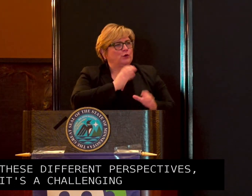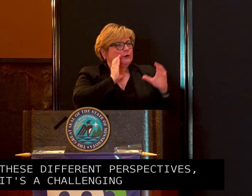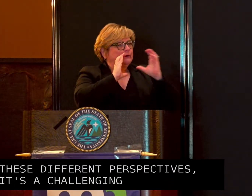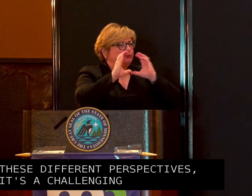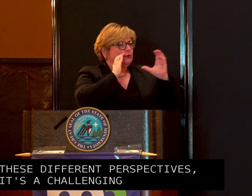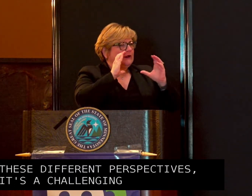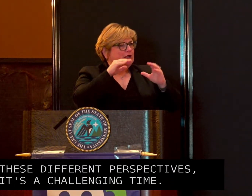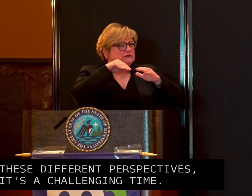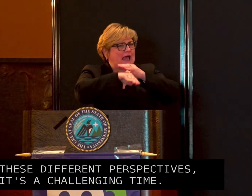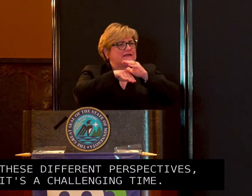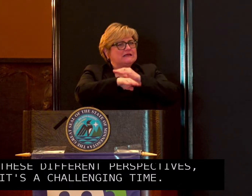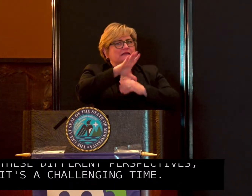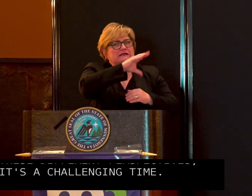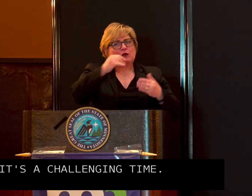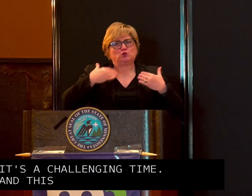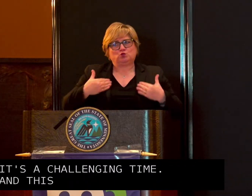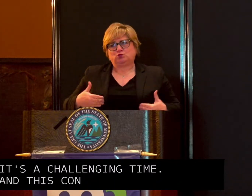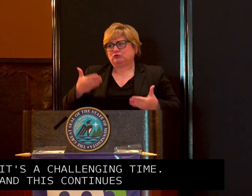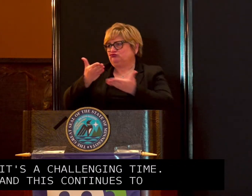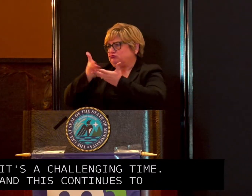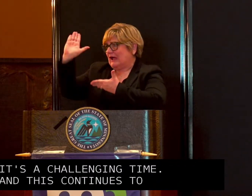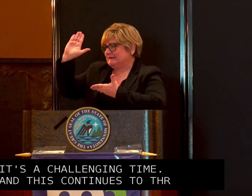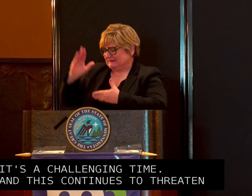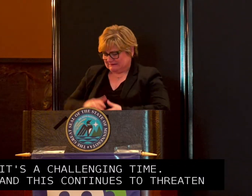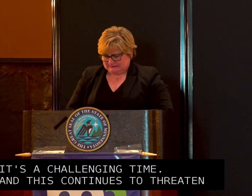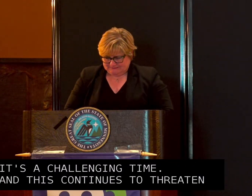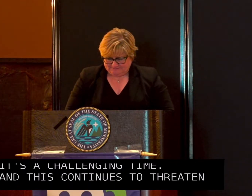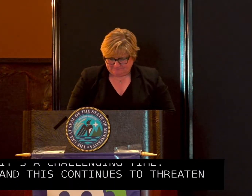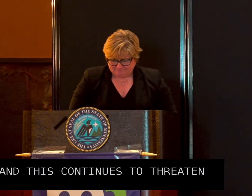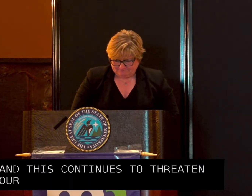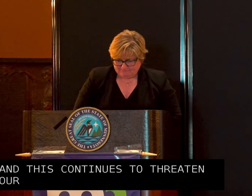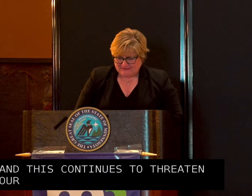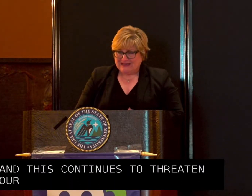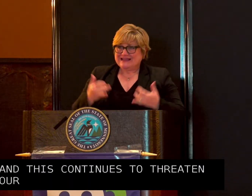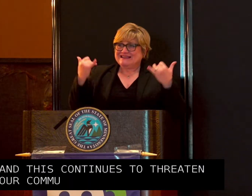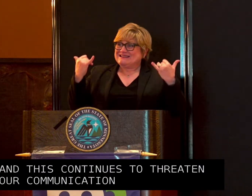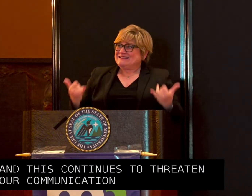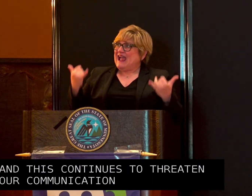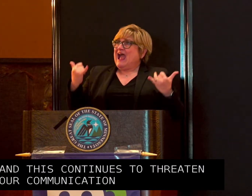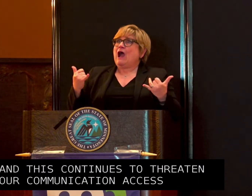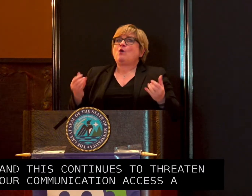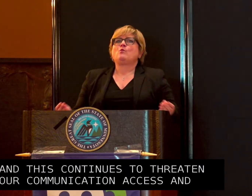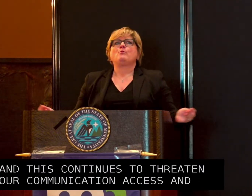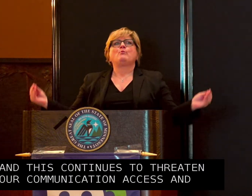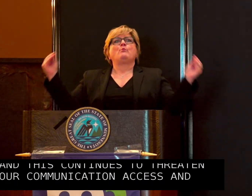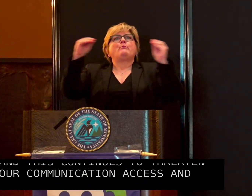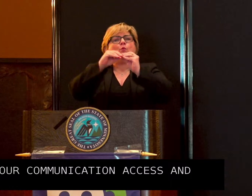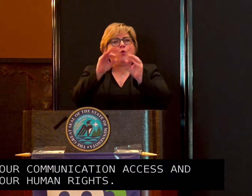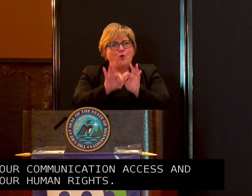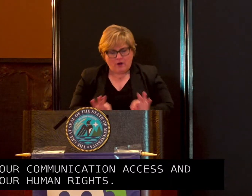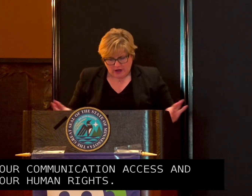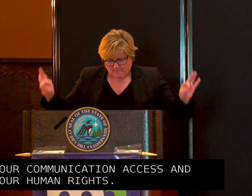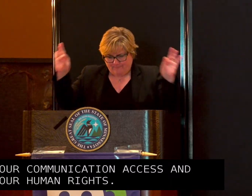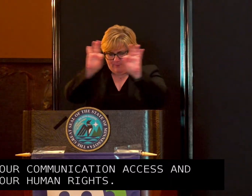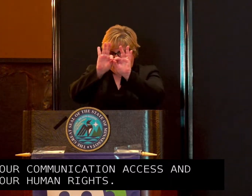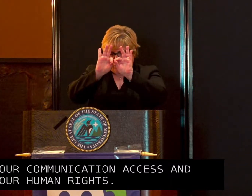And this continues to threaten our communication access and our human rights.